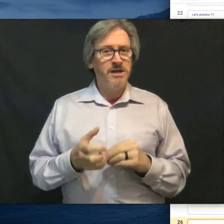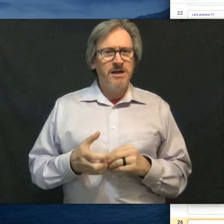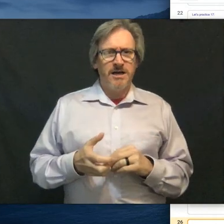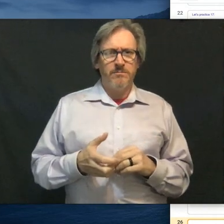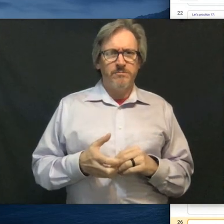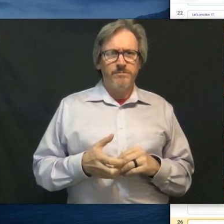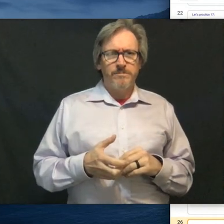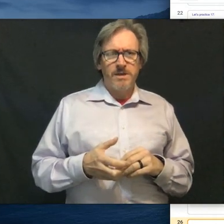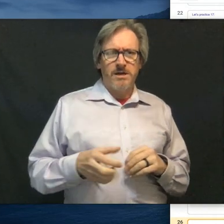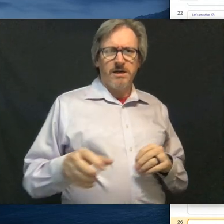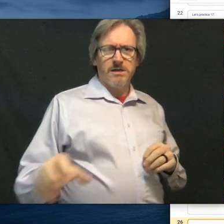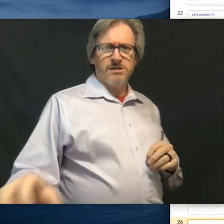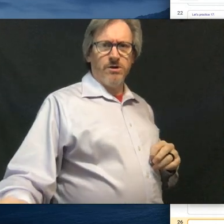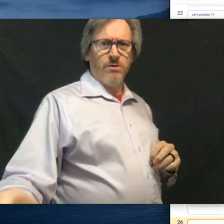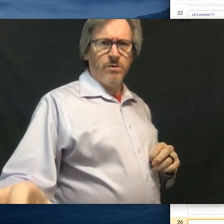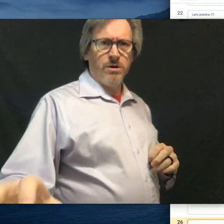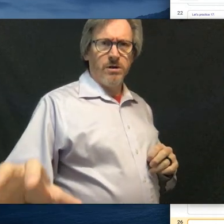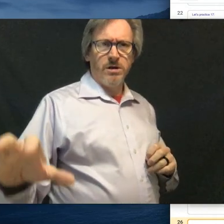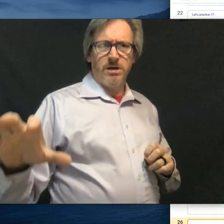first.